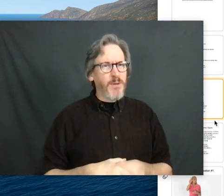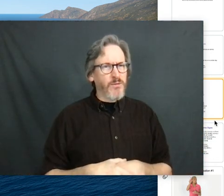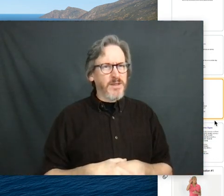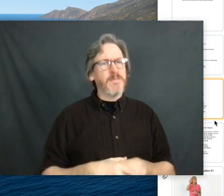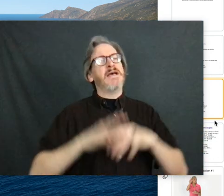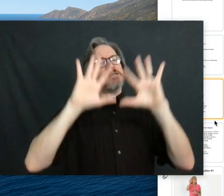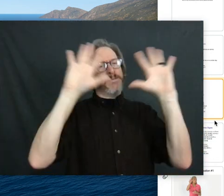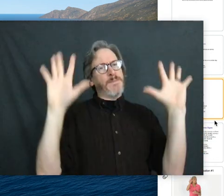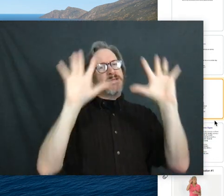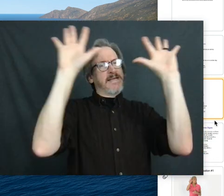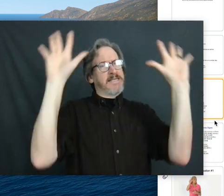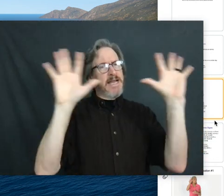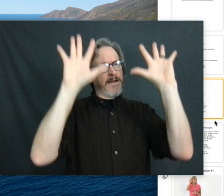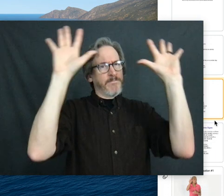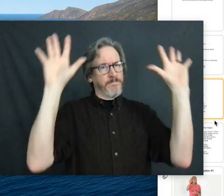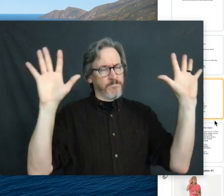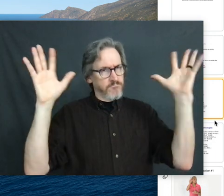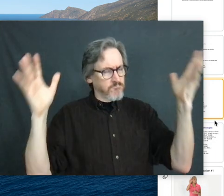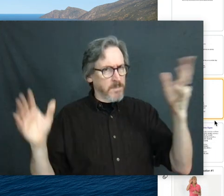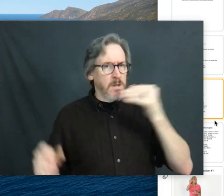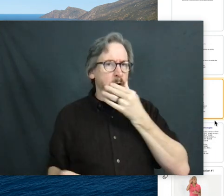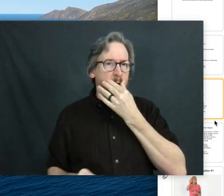I've seen both of them. Some people sign Sunday,